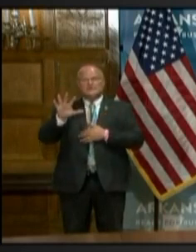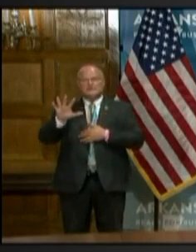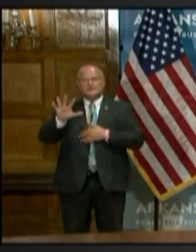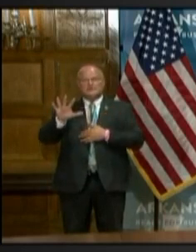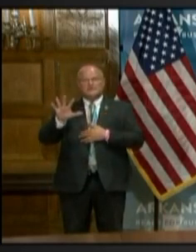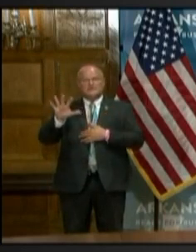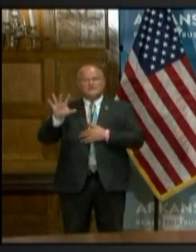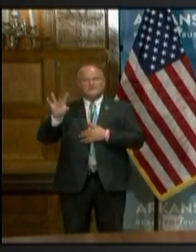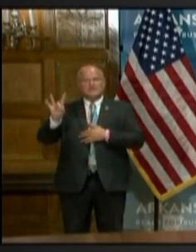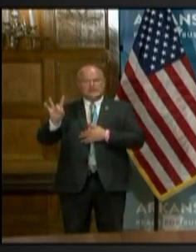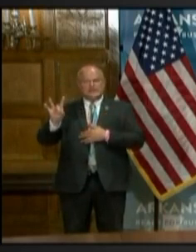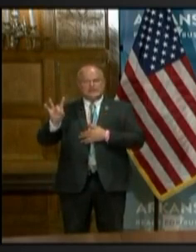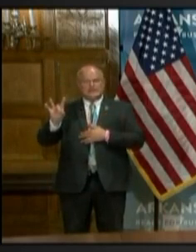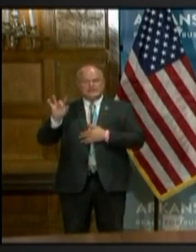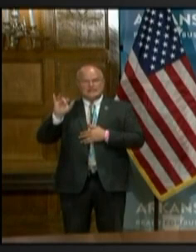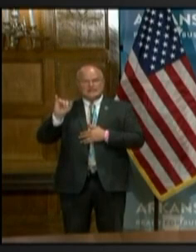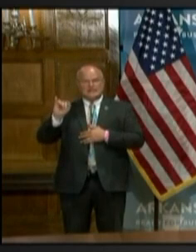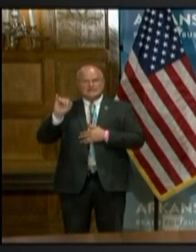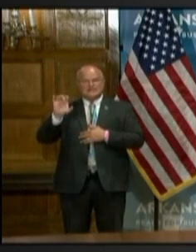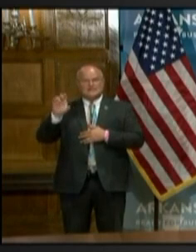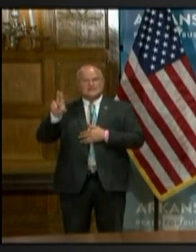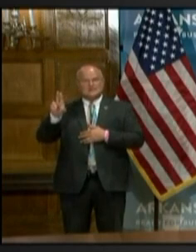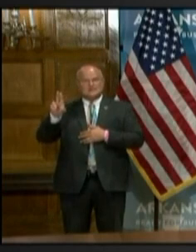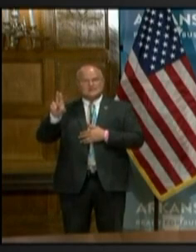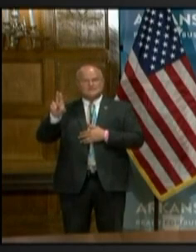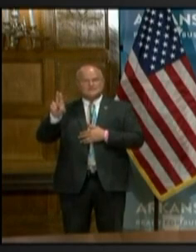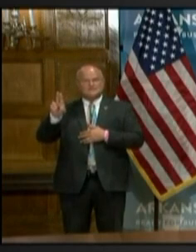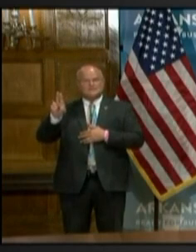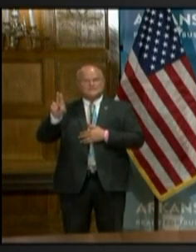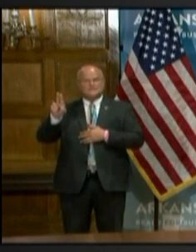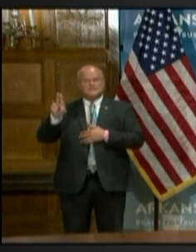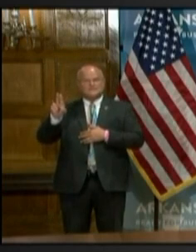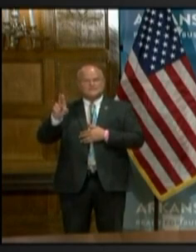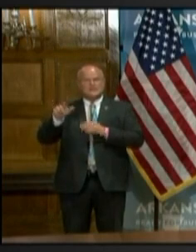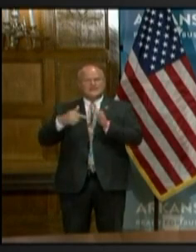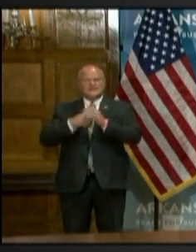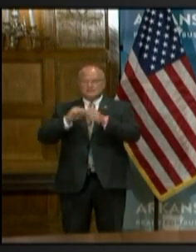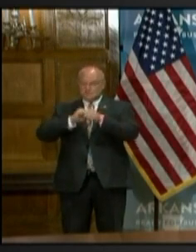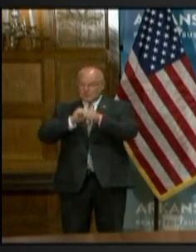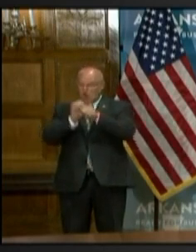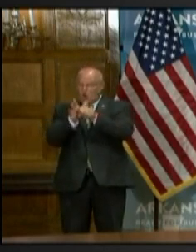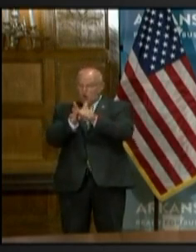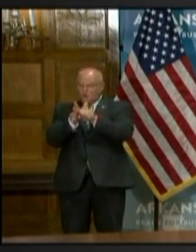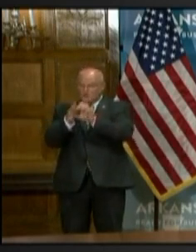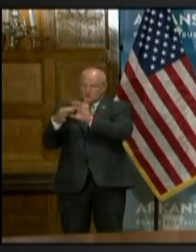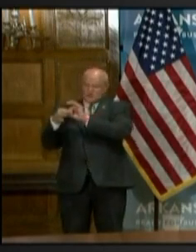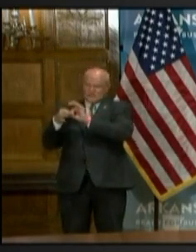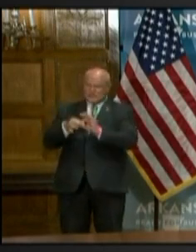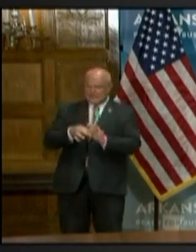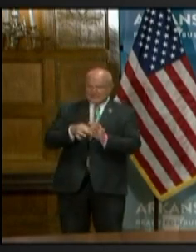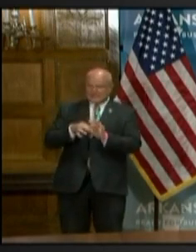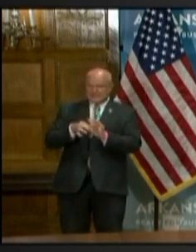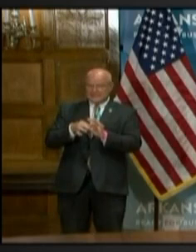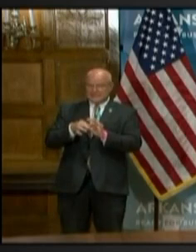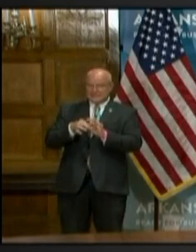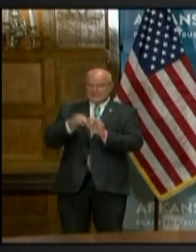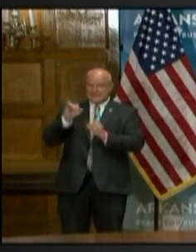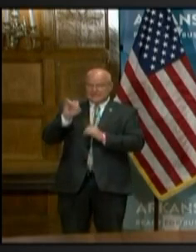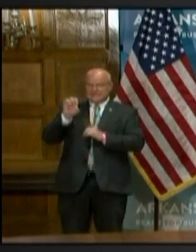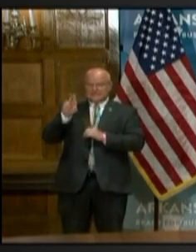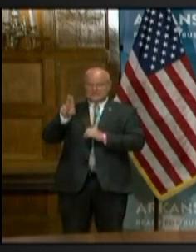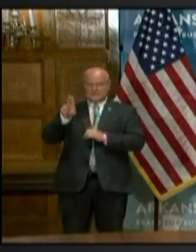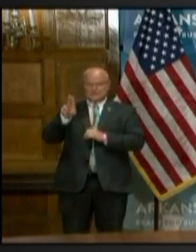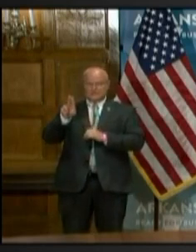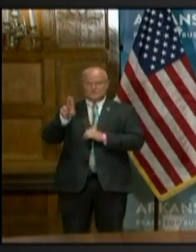58 ICU admittance. These are COVID-related